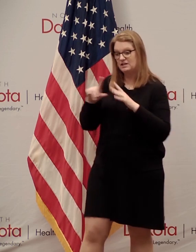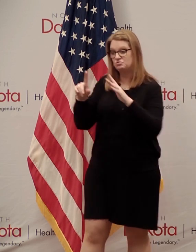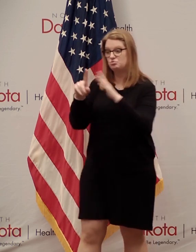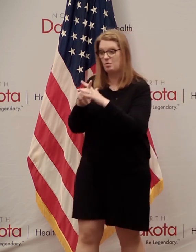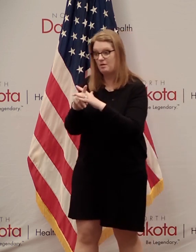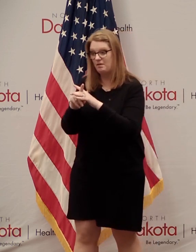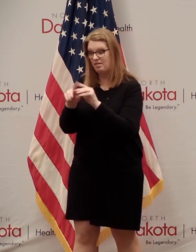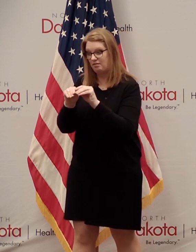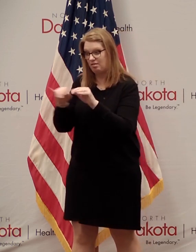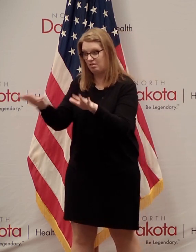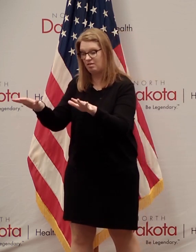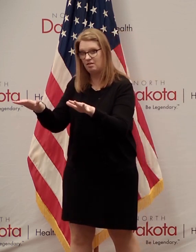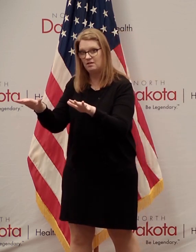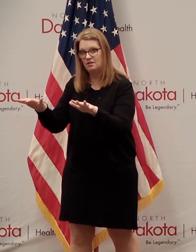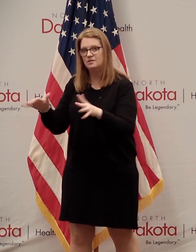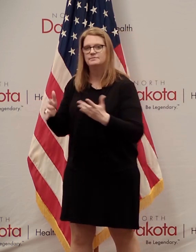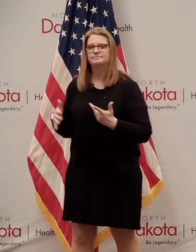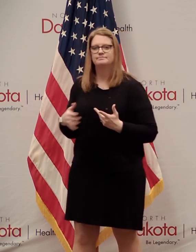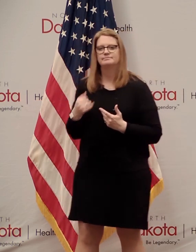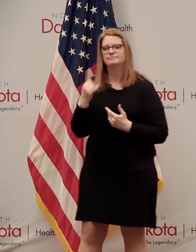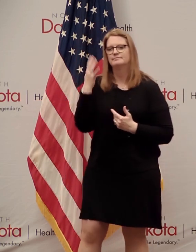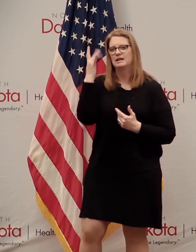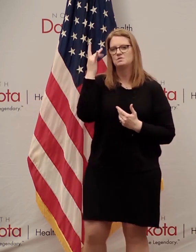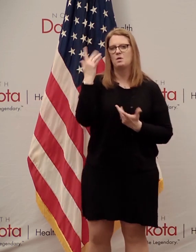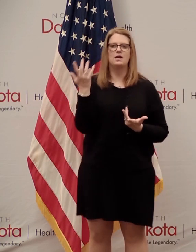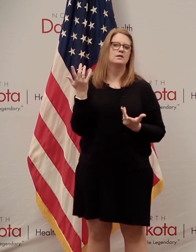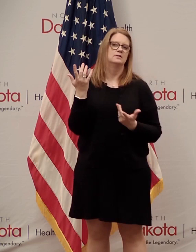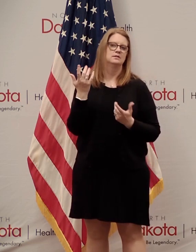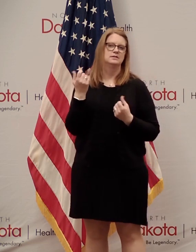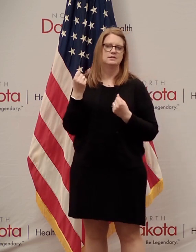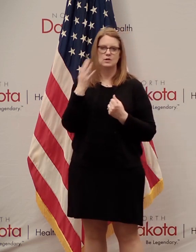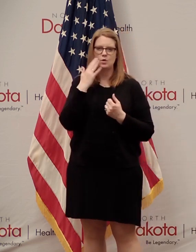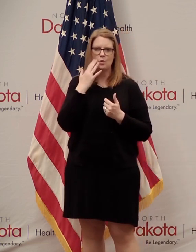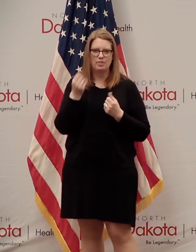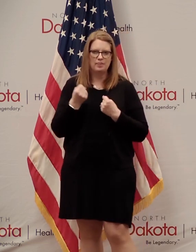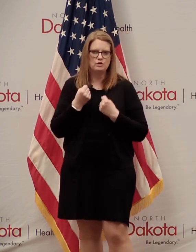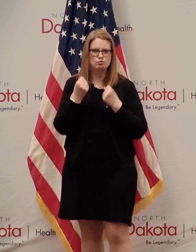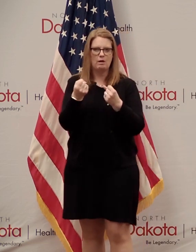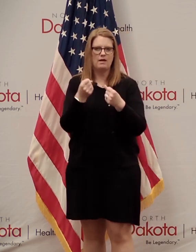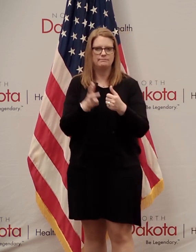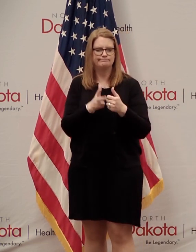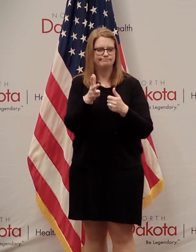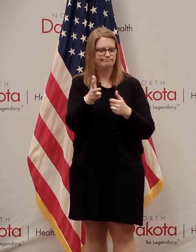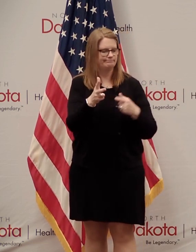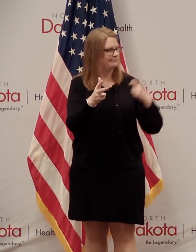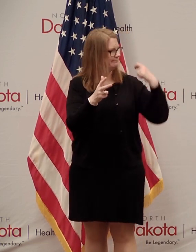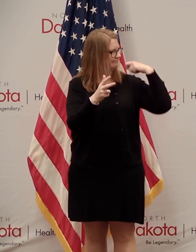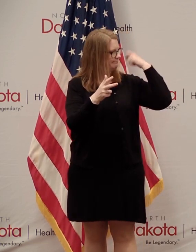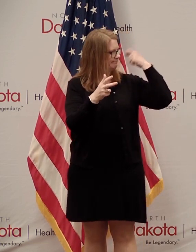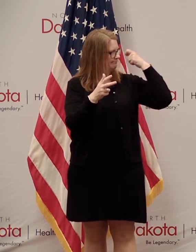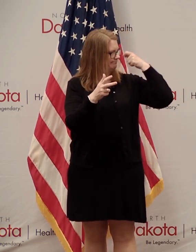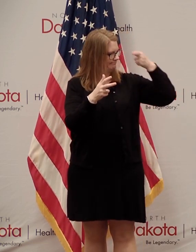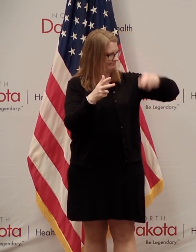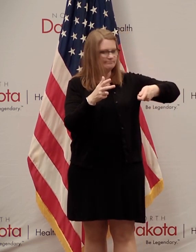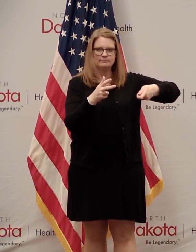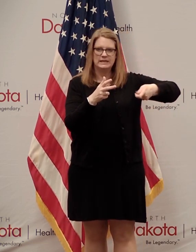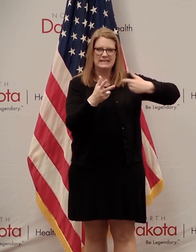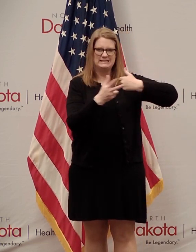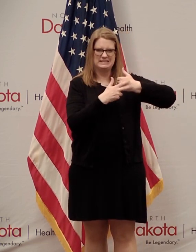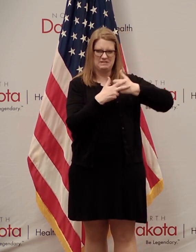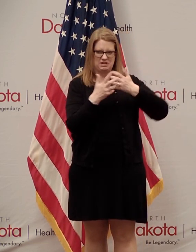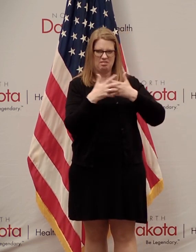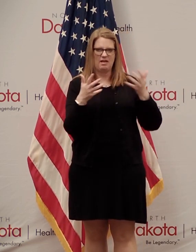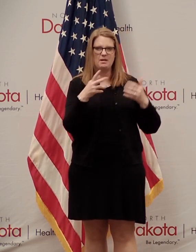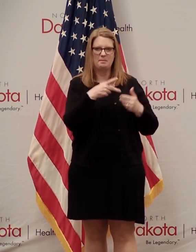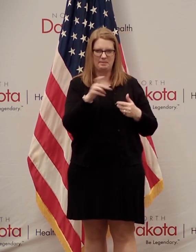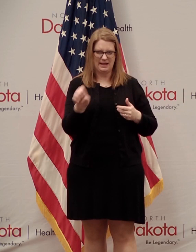that medical facility to get the test. This is why the drive-up testing is so valuable, because it preserves lots of PPE